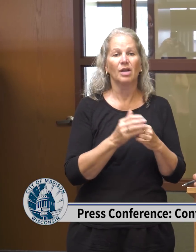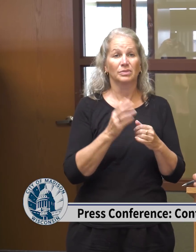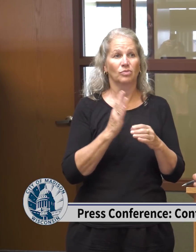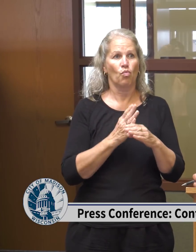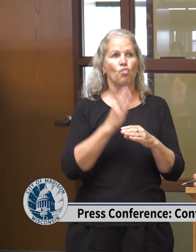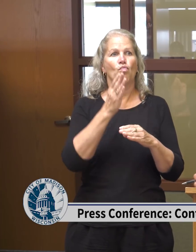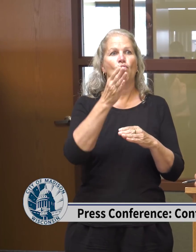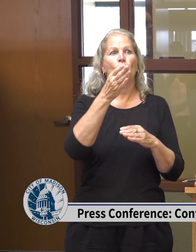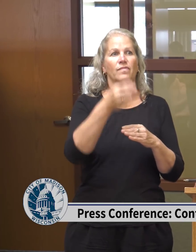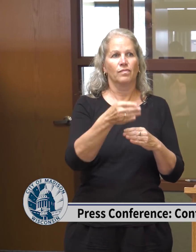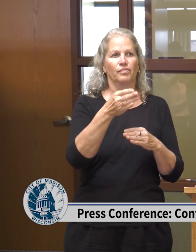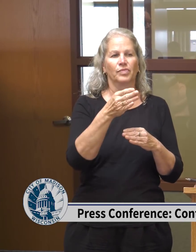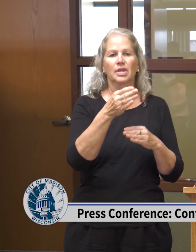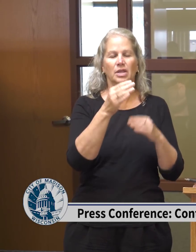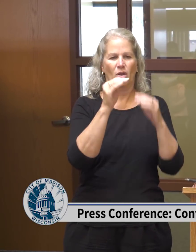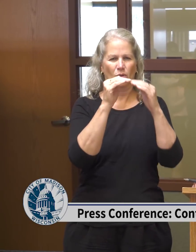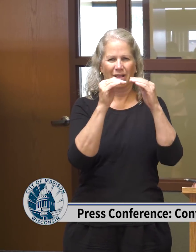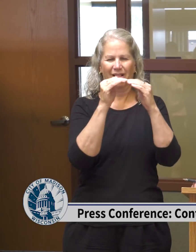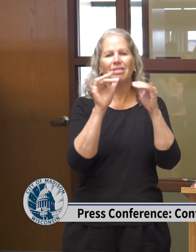6-7 days ago